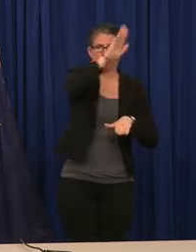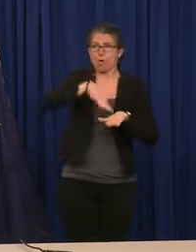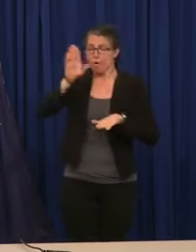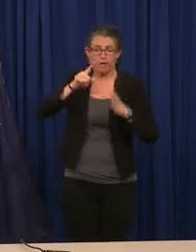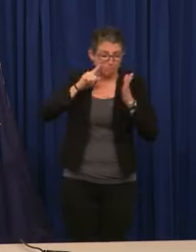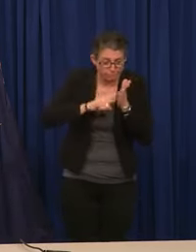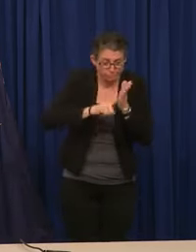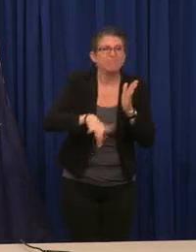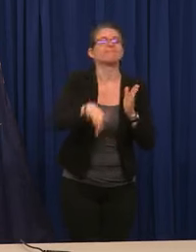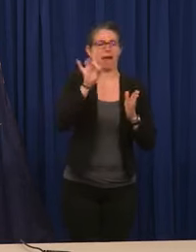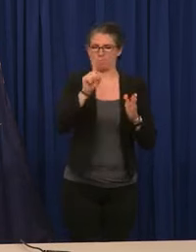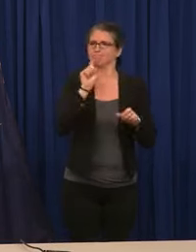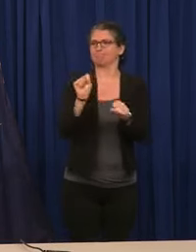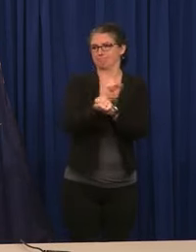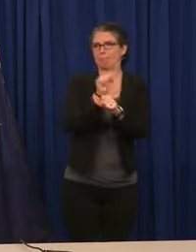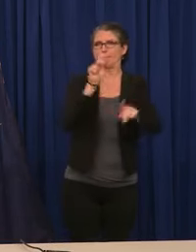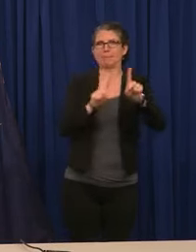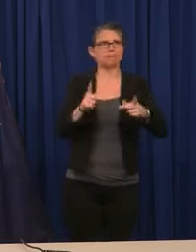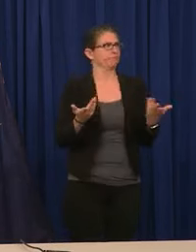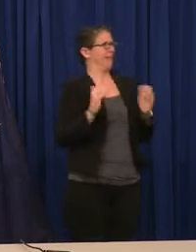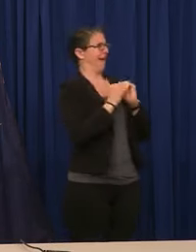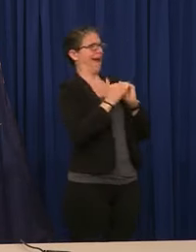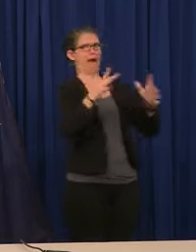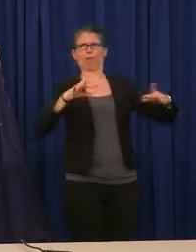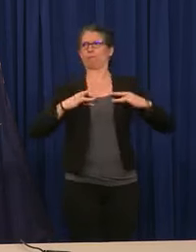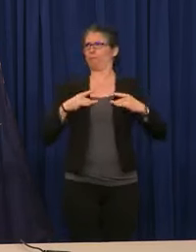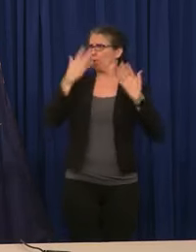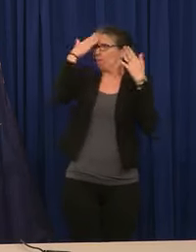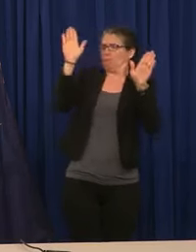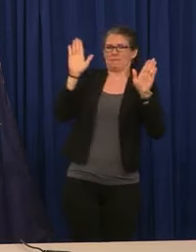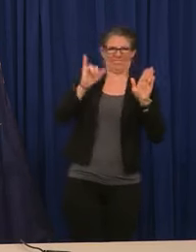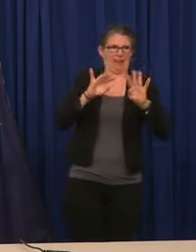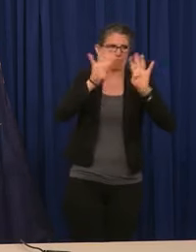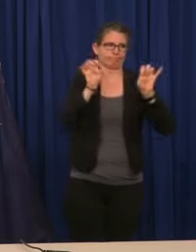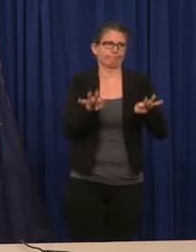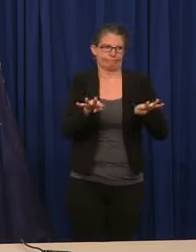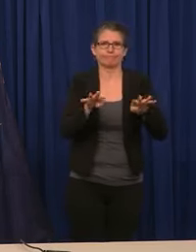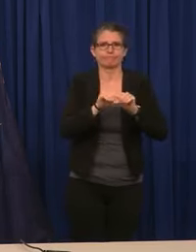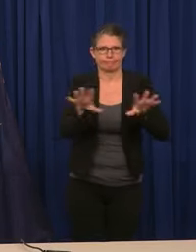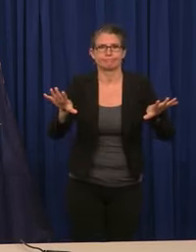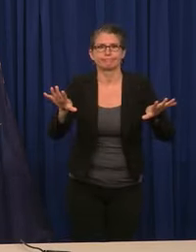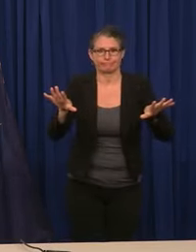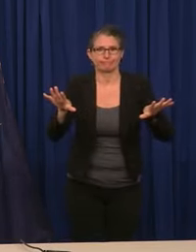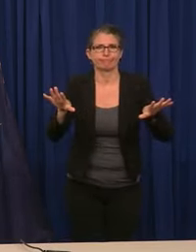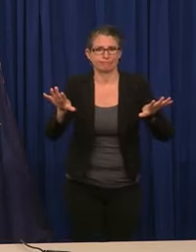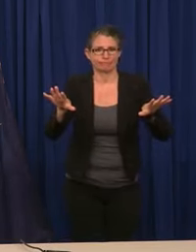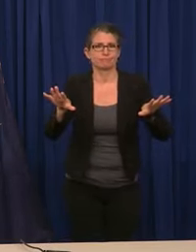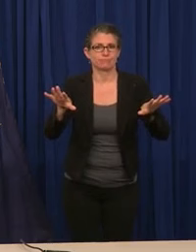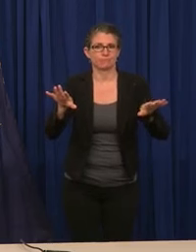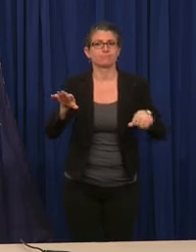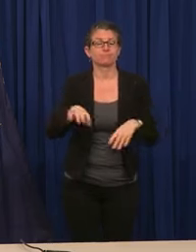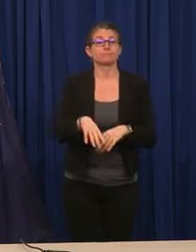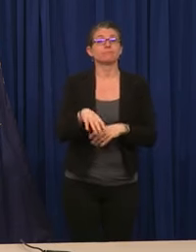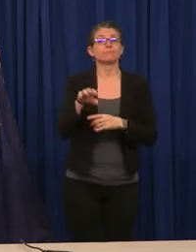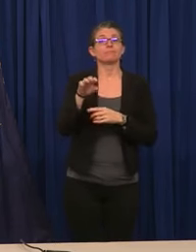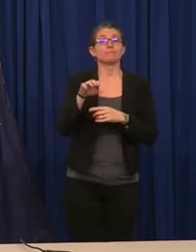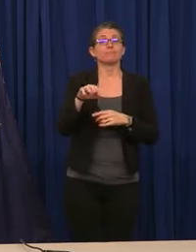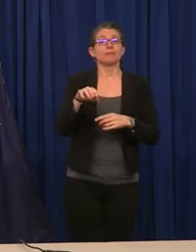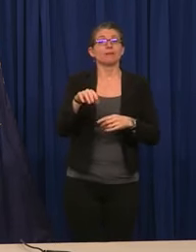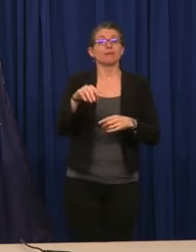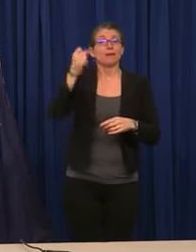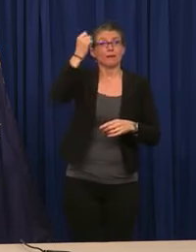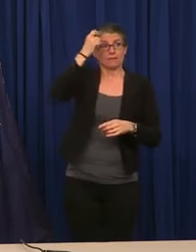COVID-19 illness. And as of today, 80 individuals have recovered. All in